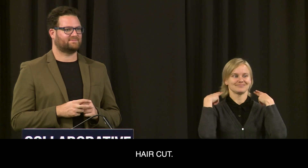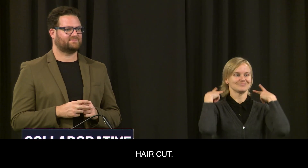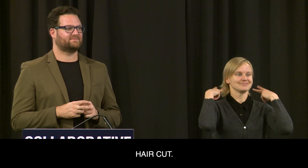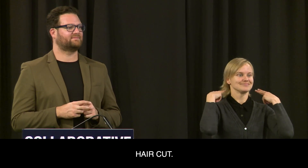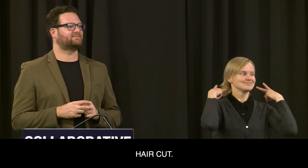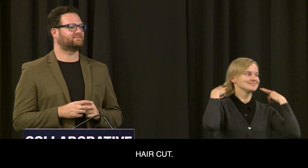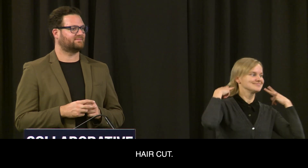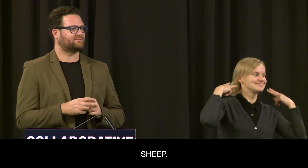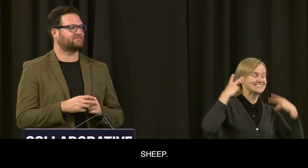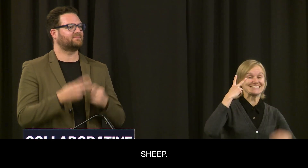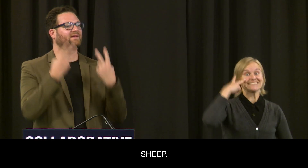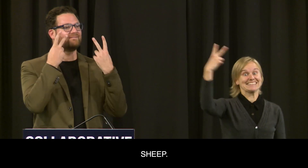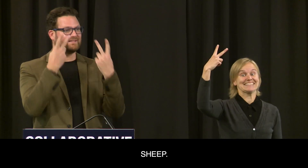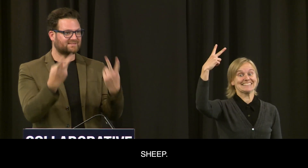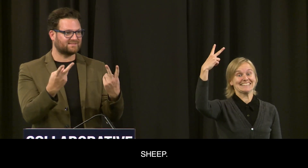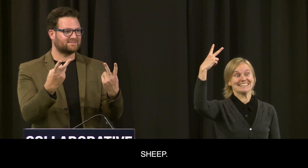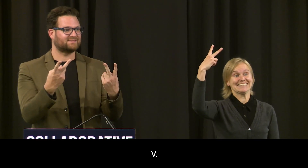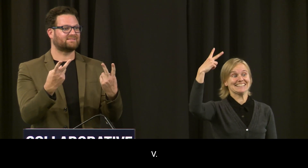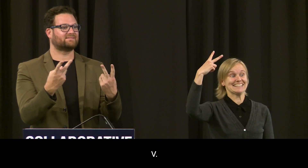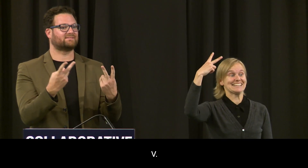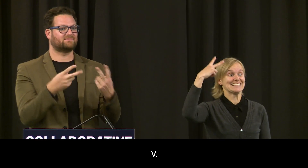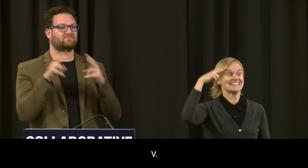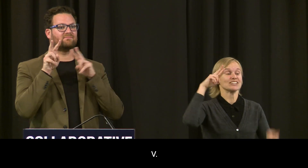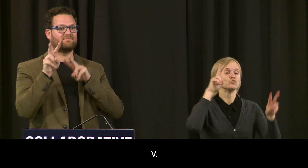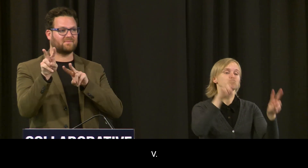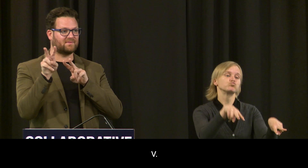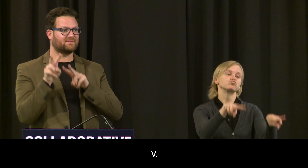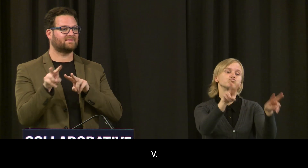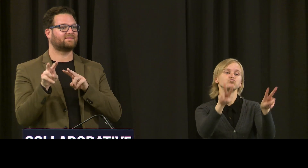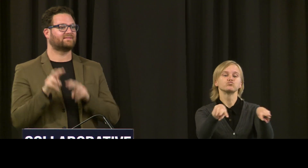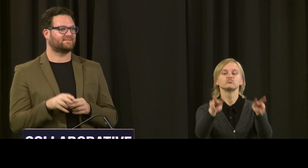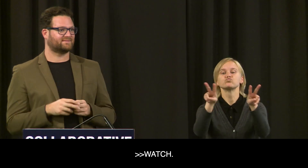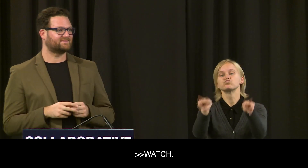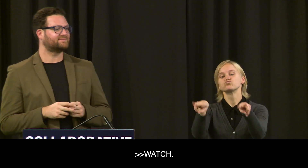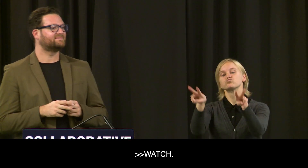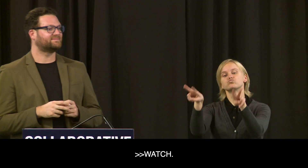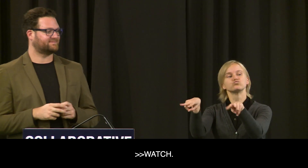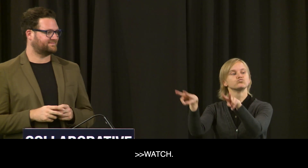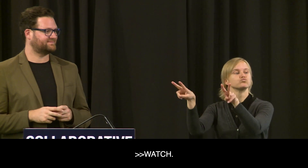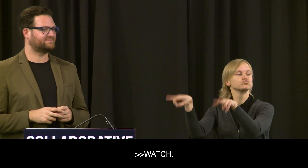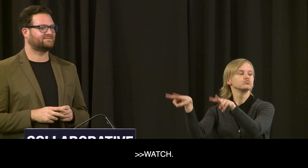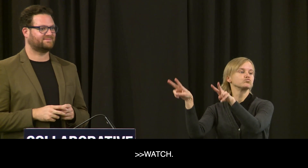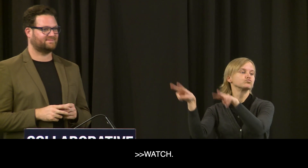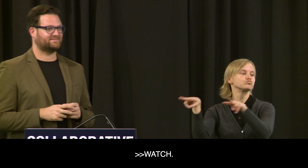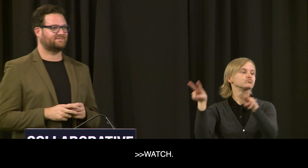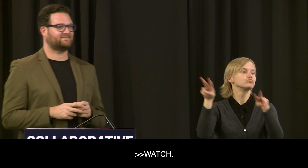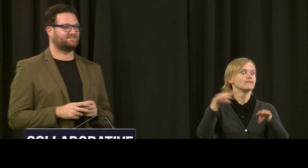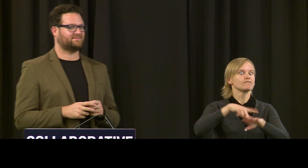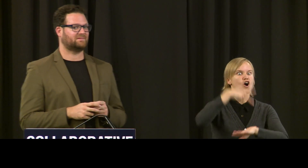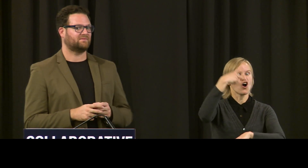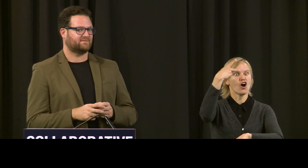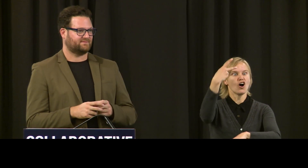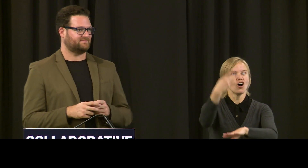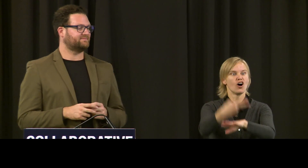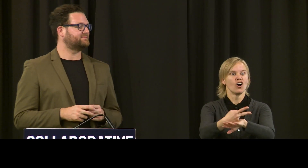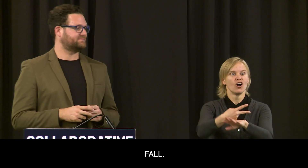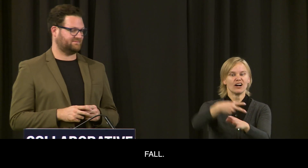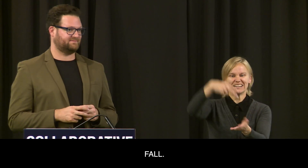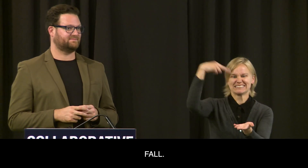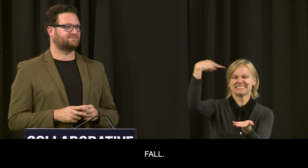haircut, sheep, Visit? sea, Watch. observe, watch,